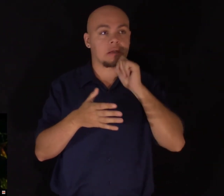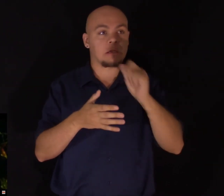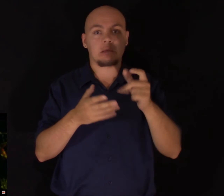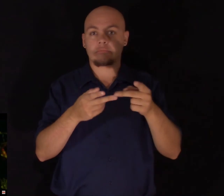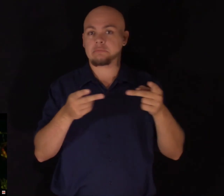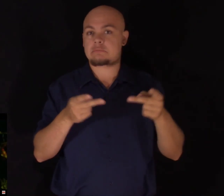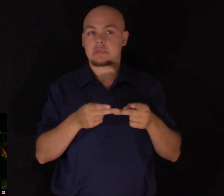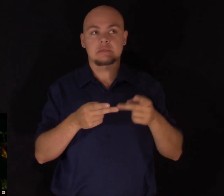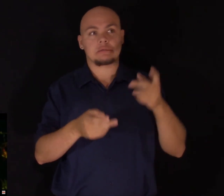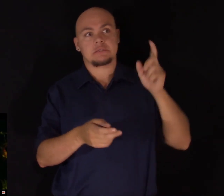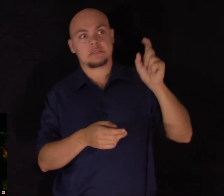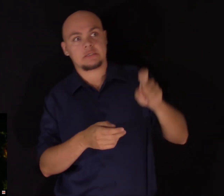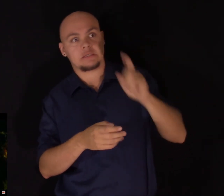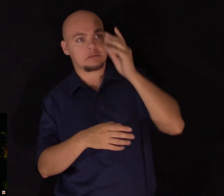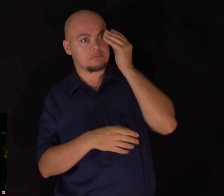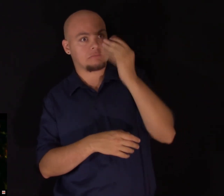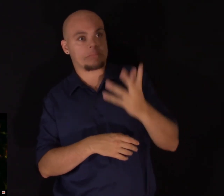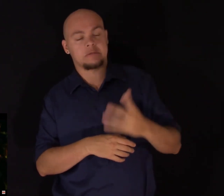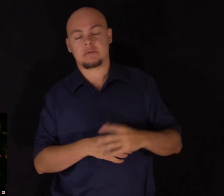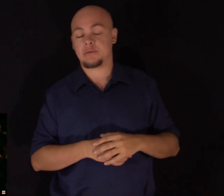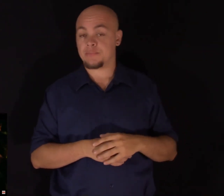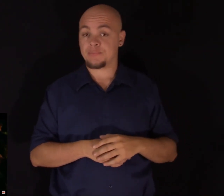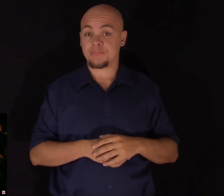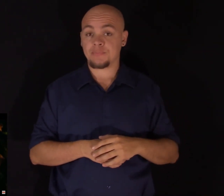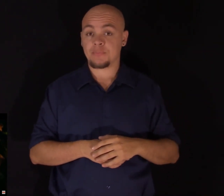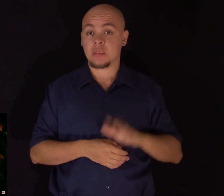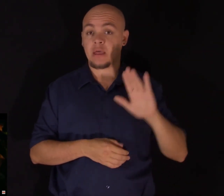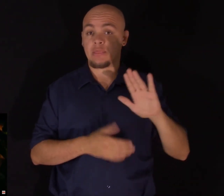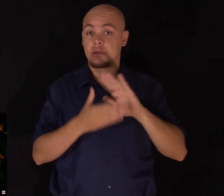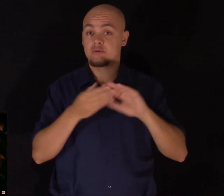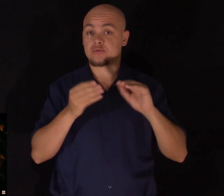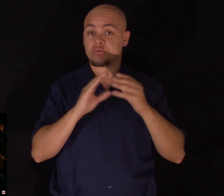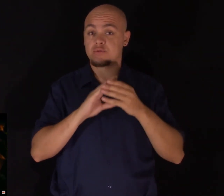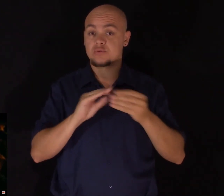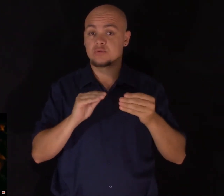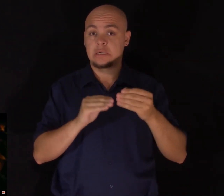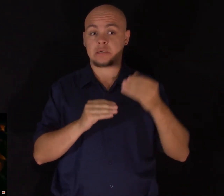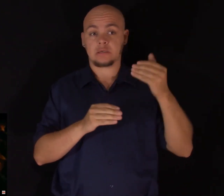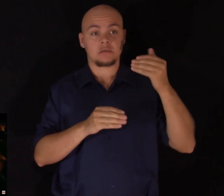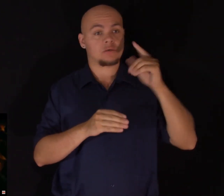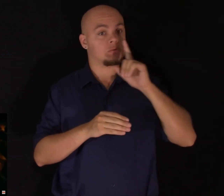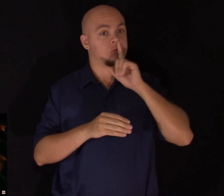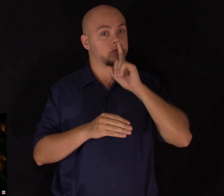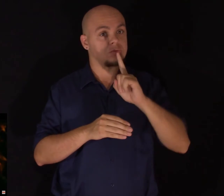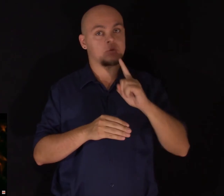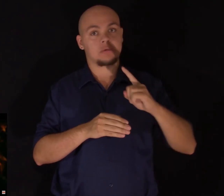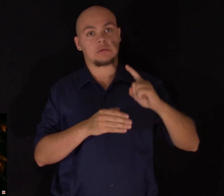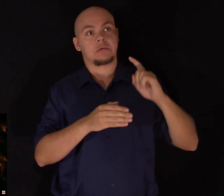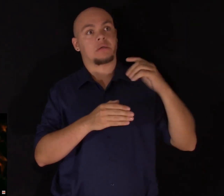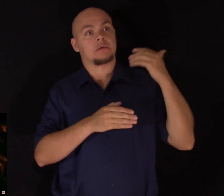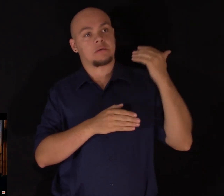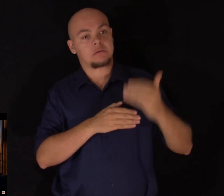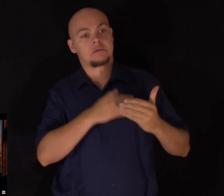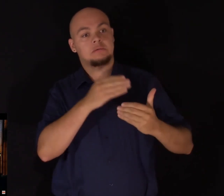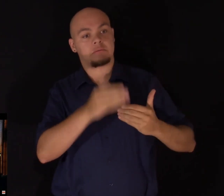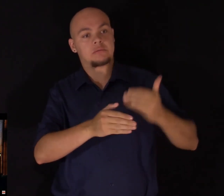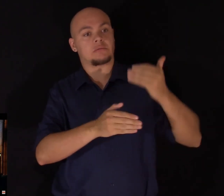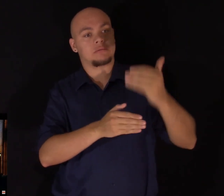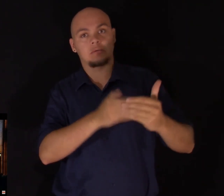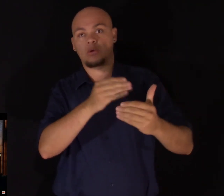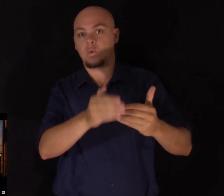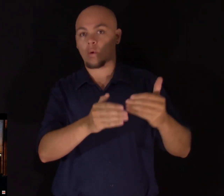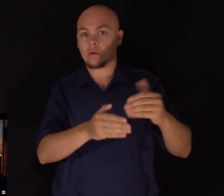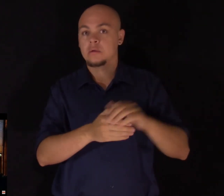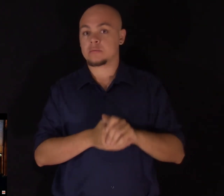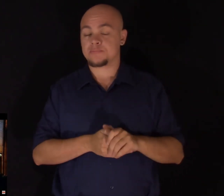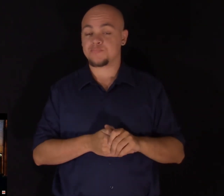places. And then they're going to tell their story in strict chronological order. And what a trained interrogator does is they come in, and in very